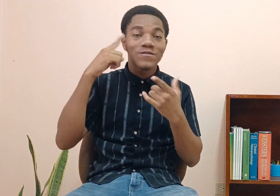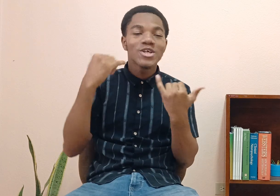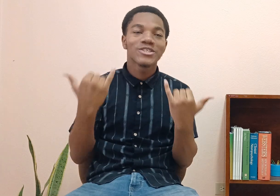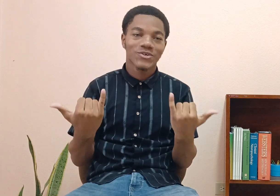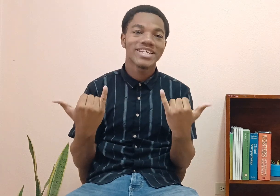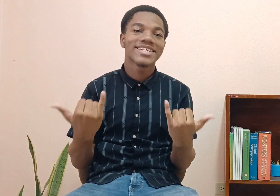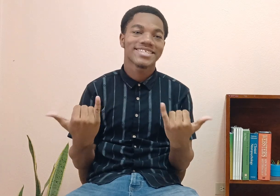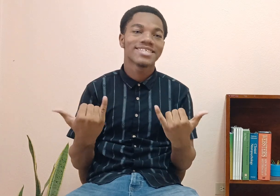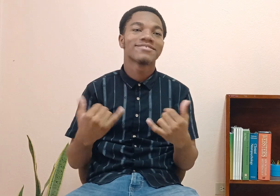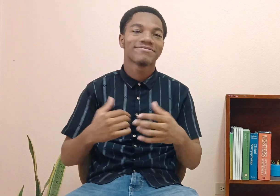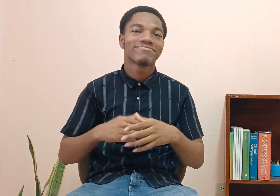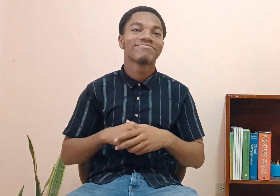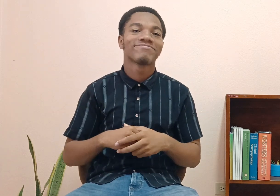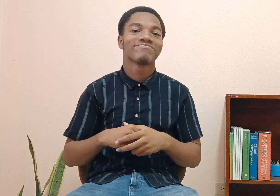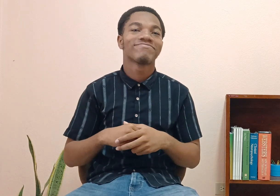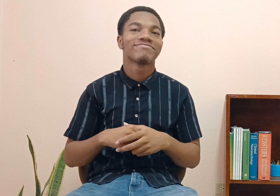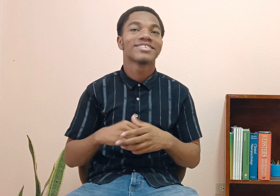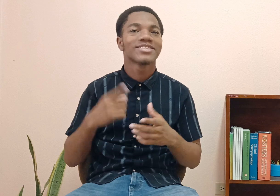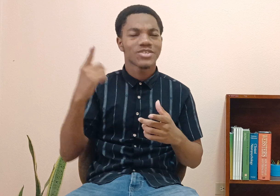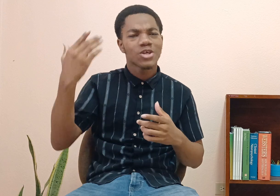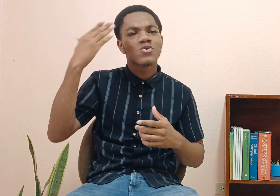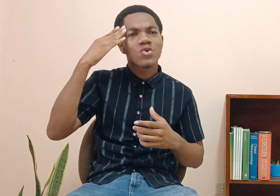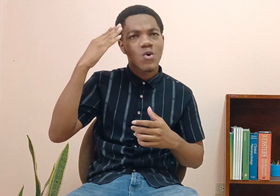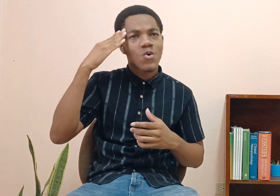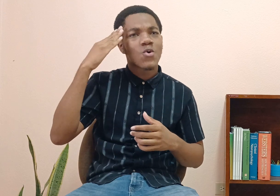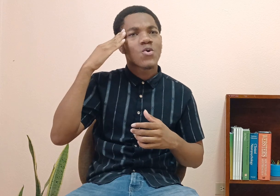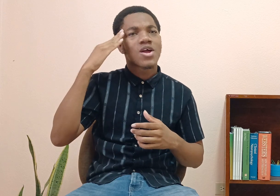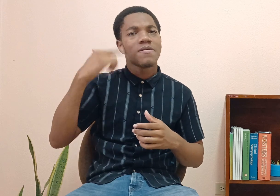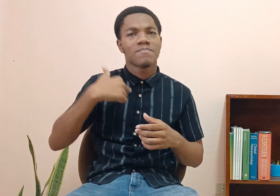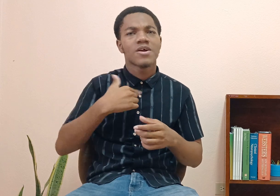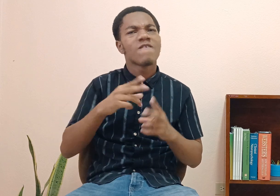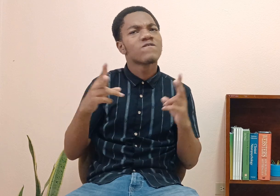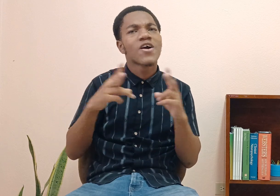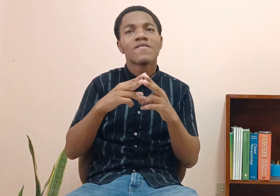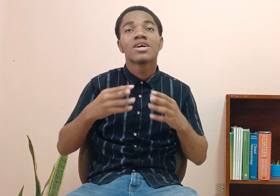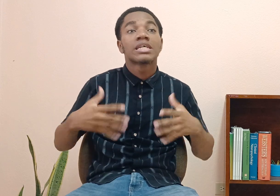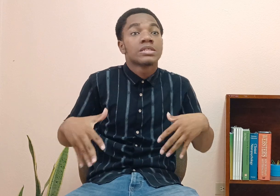You know that I'm very nervous because I have an exam.